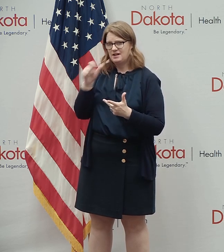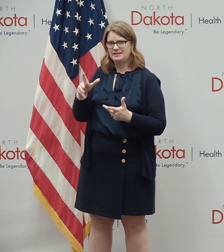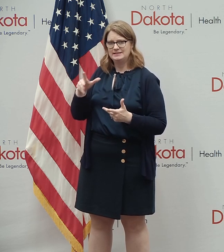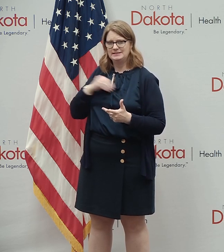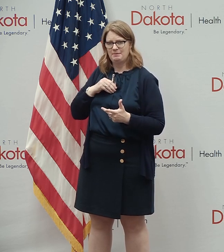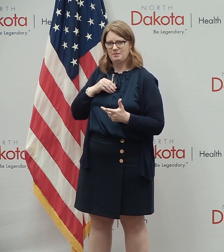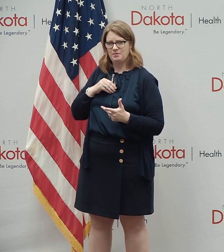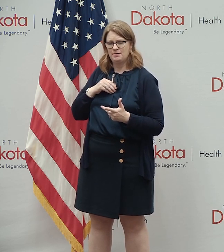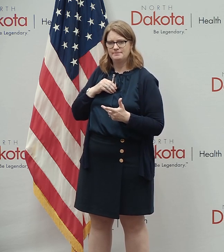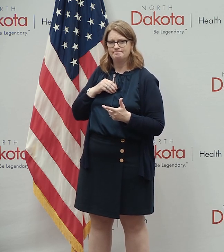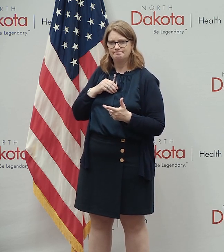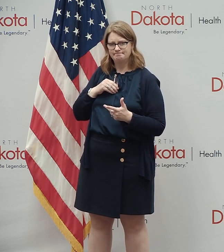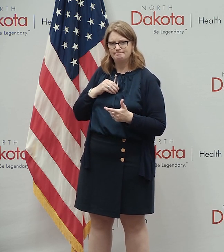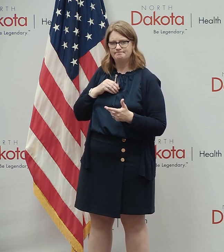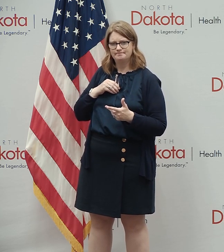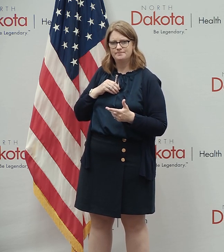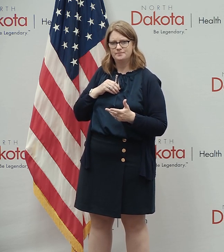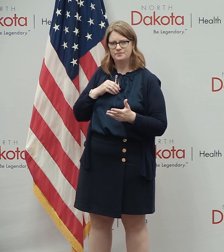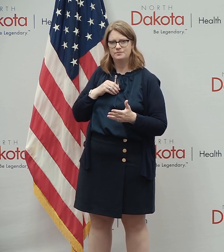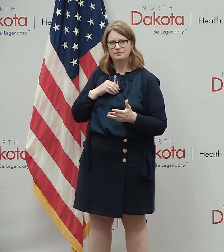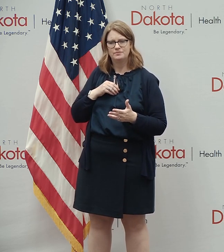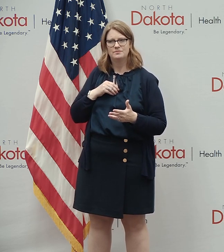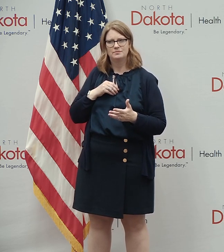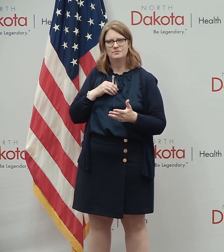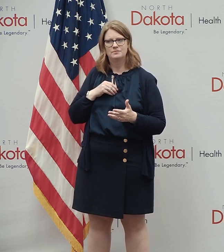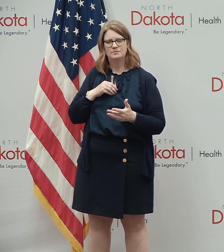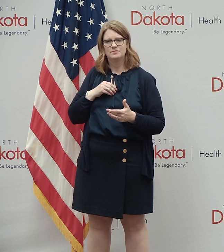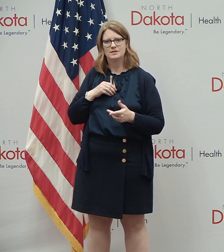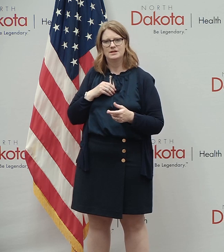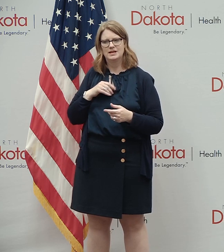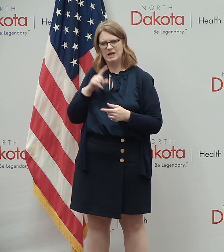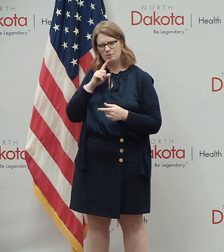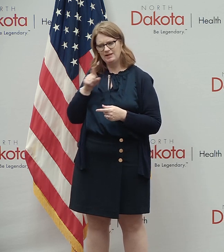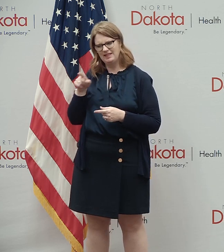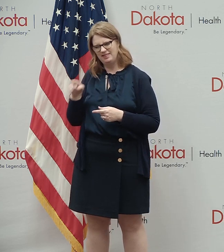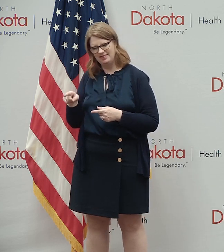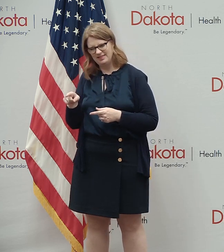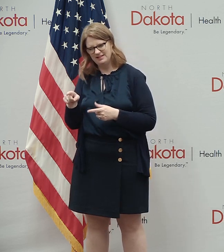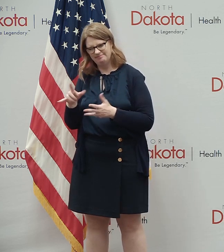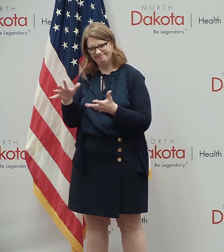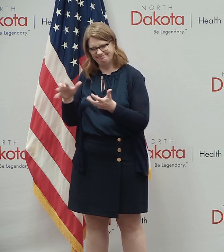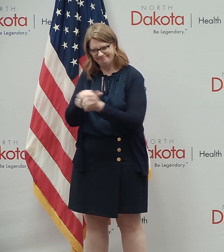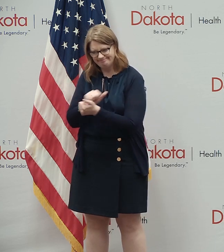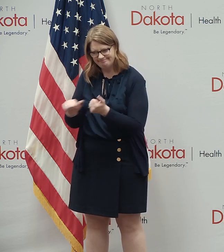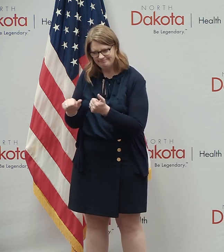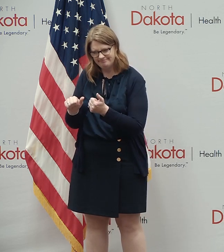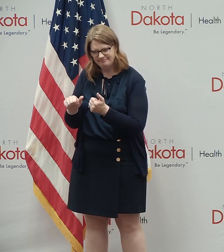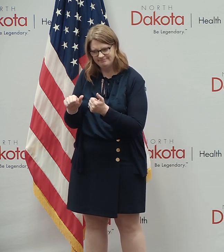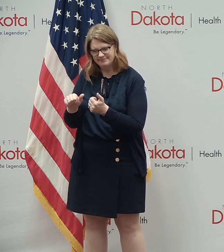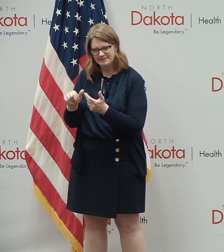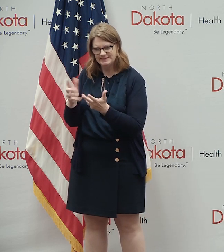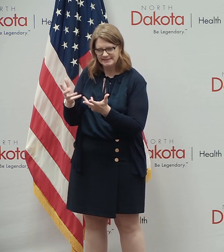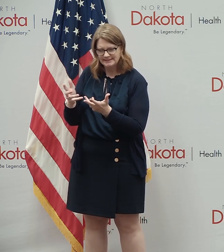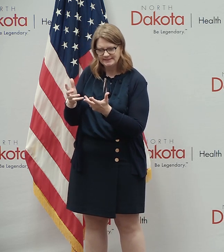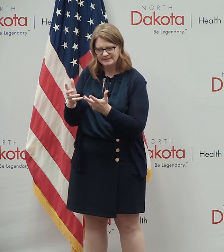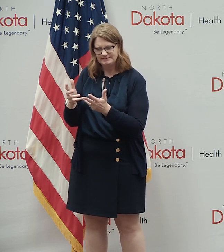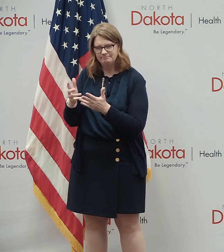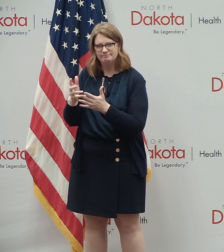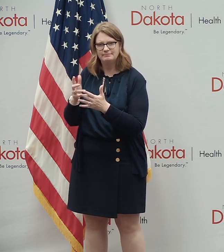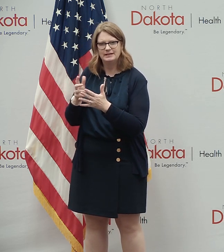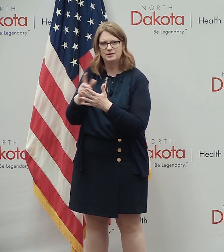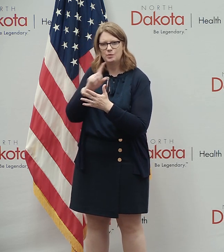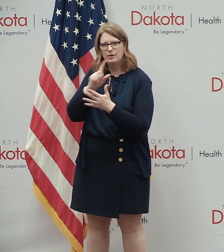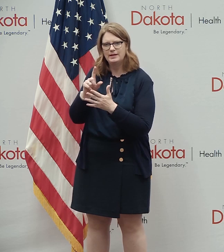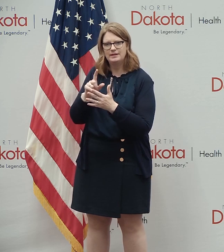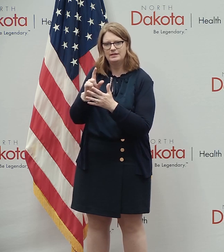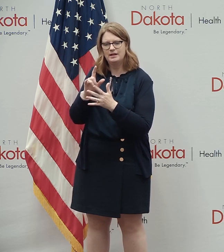unacceptable, and they do take away from the underlying concerns, legitimate concerns